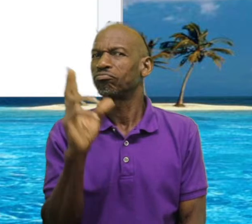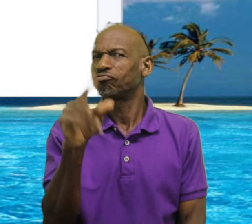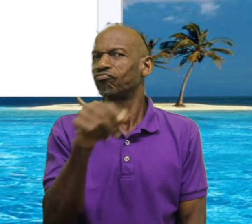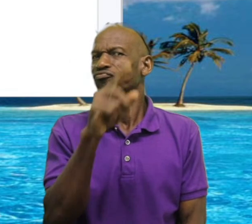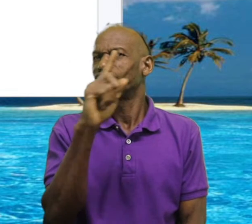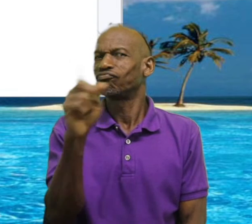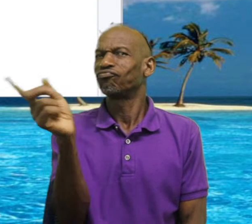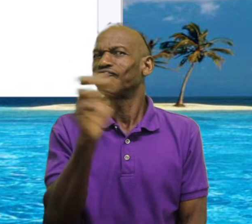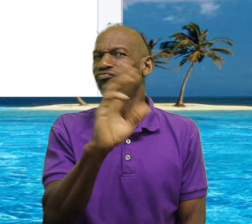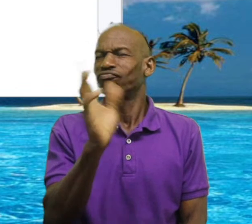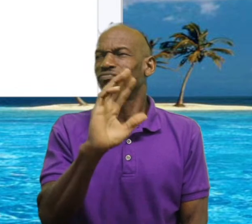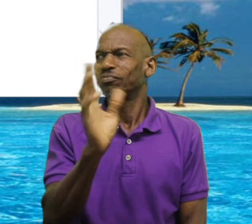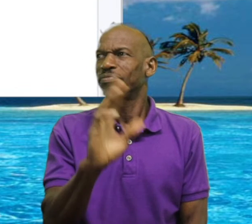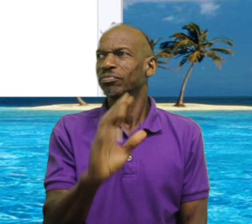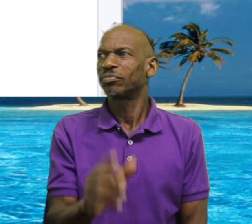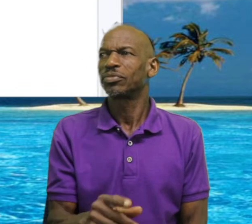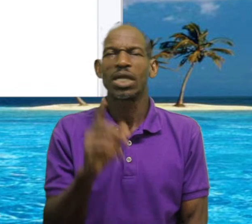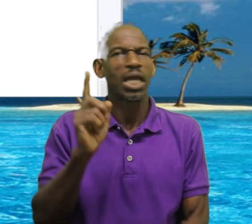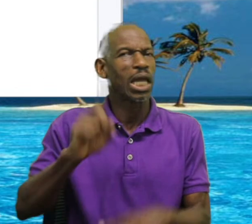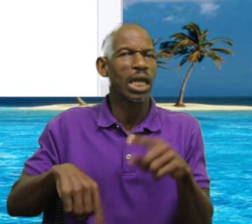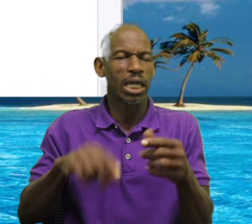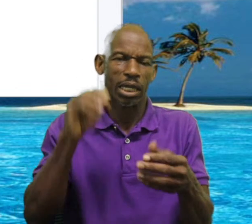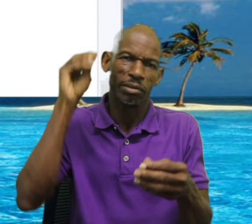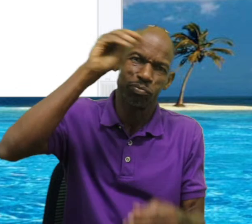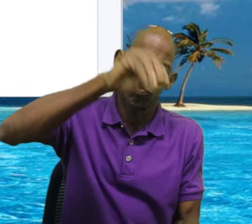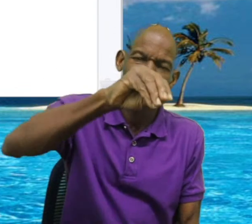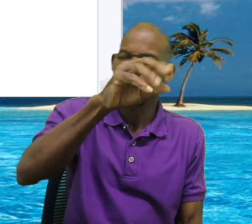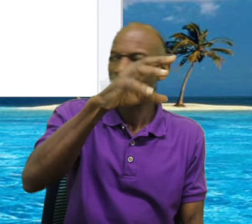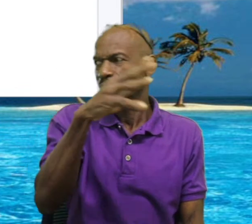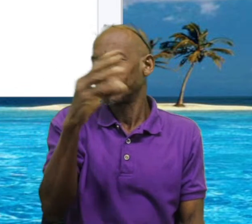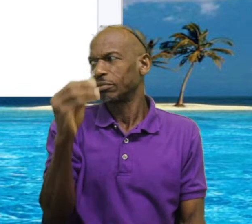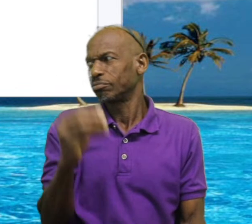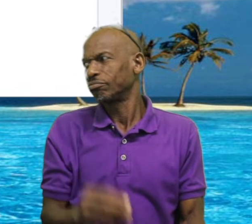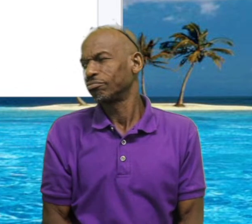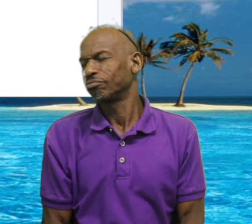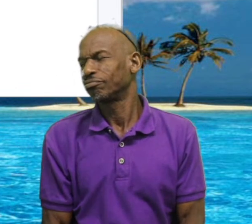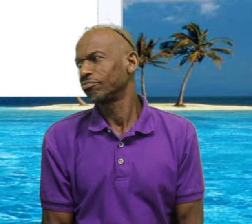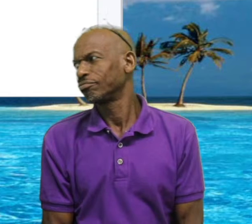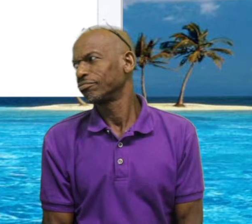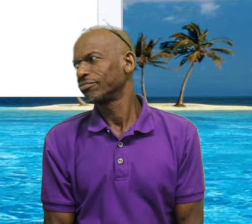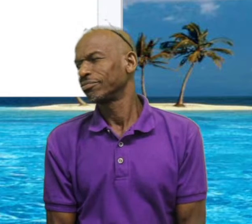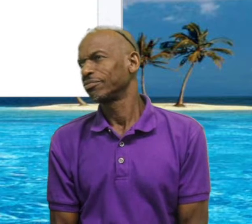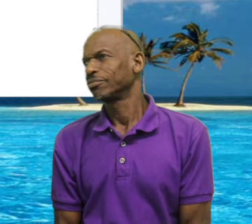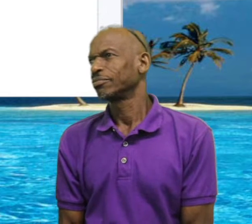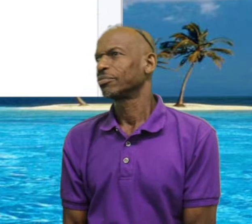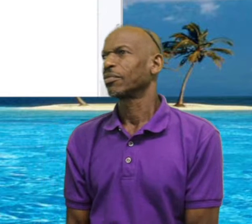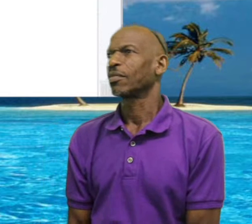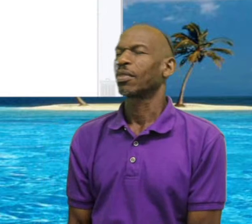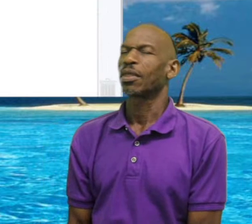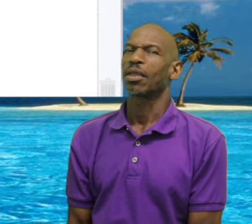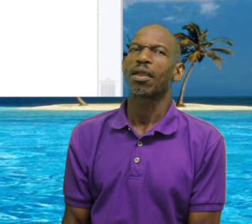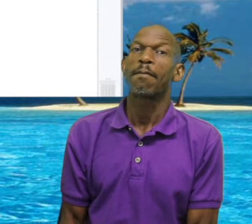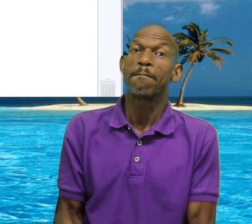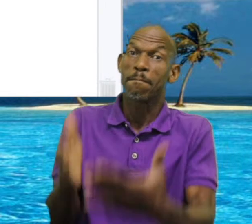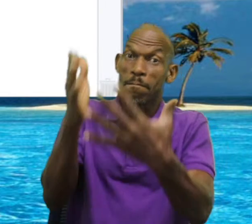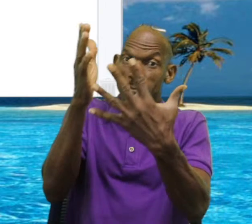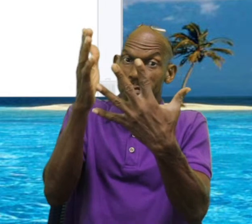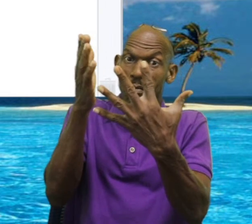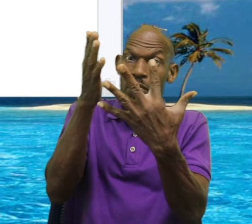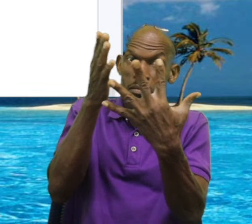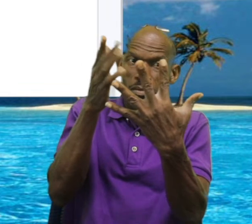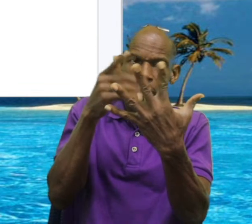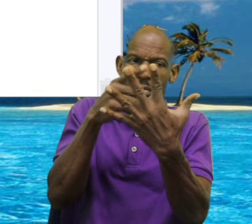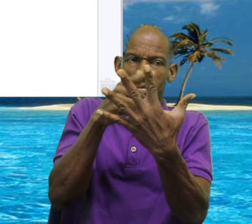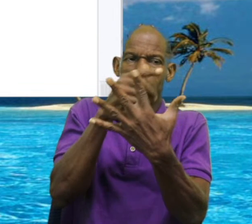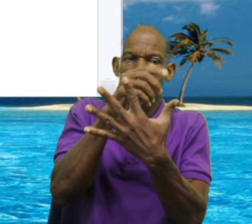put and here. If I put and here, it is wrong. I put in the and where both